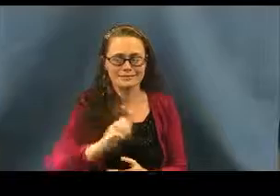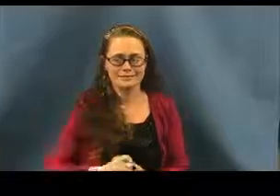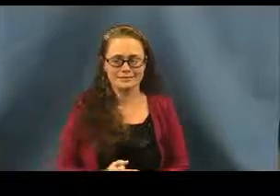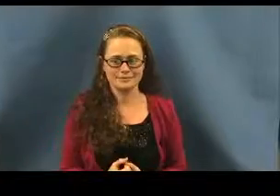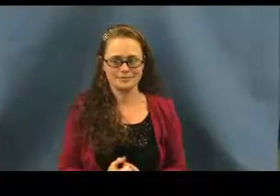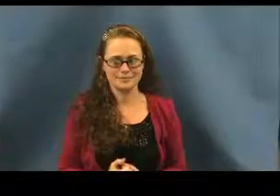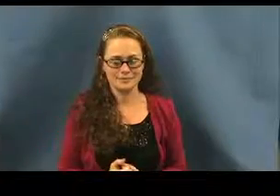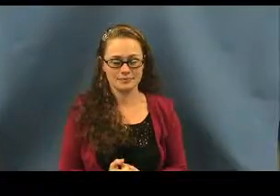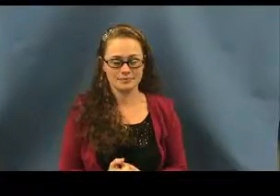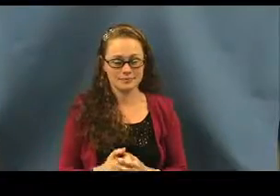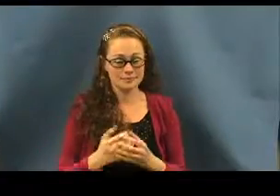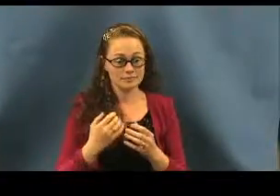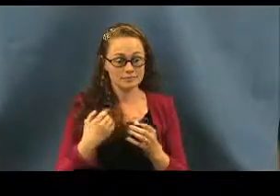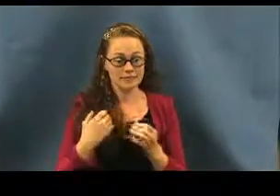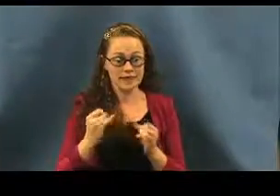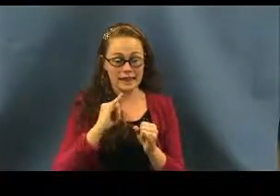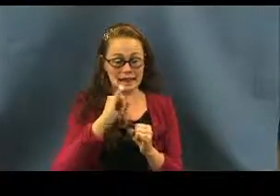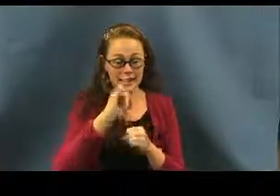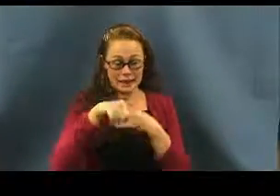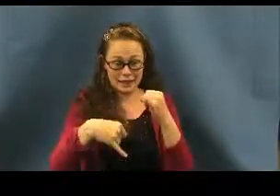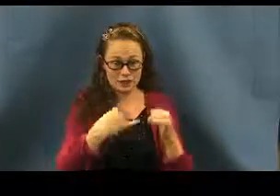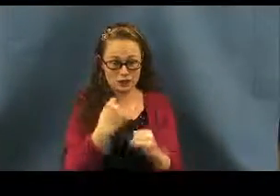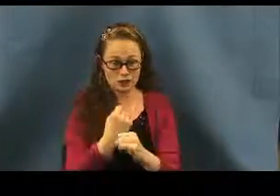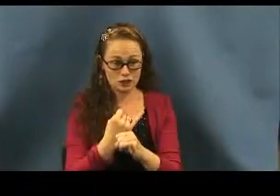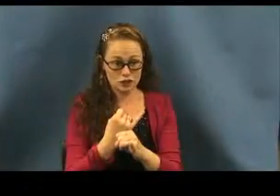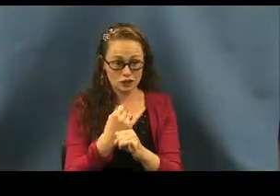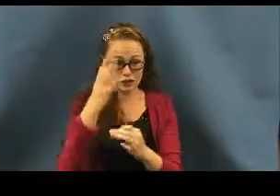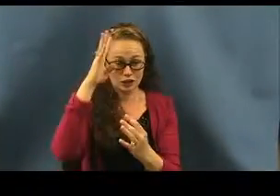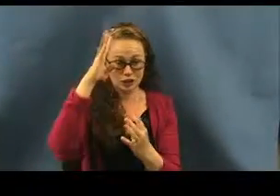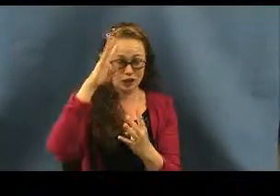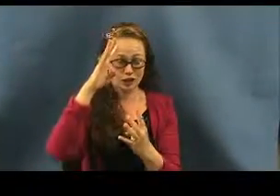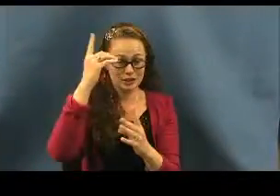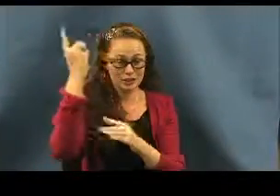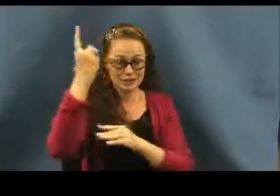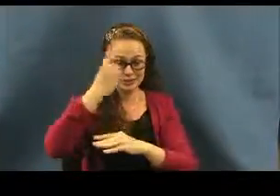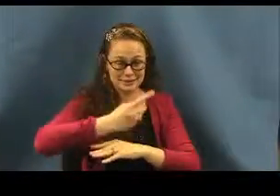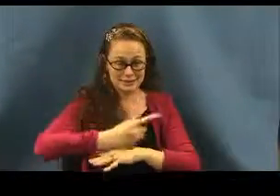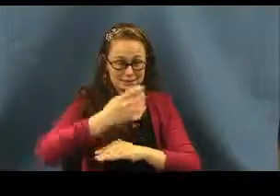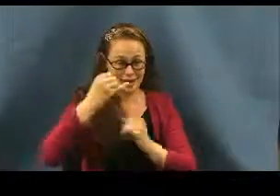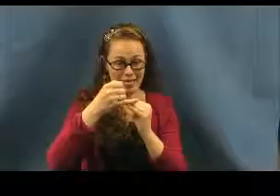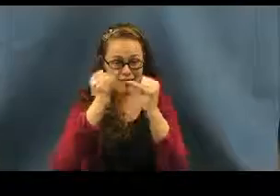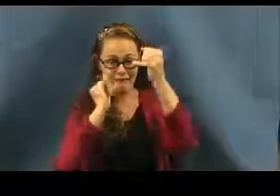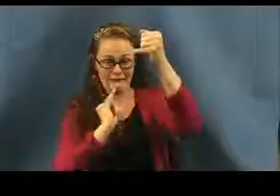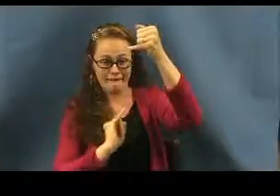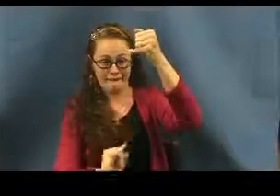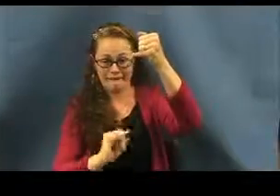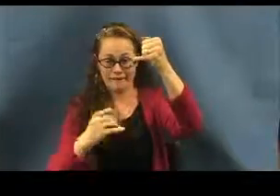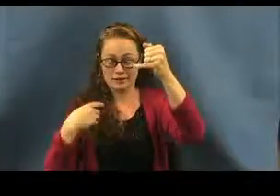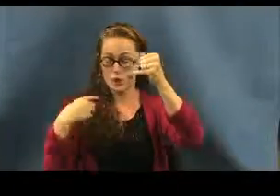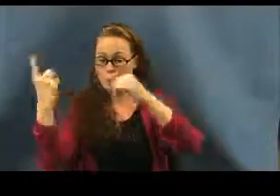Before I die, I want to sing for millions. Before I die, I want to plant a